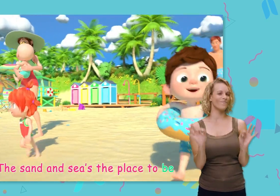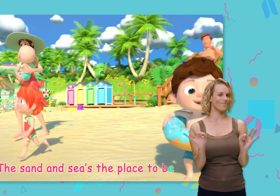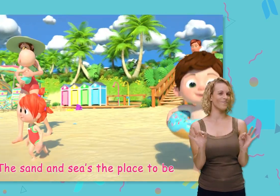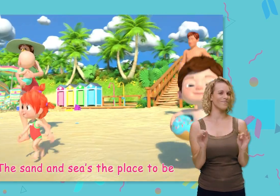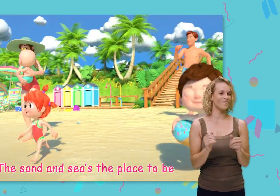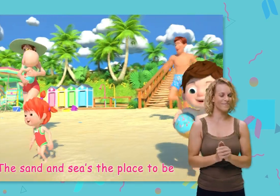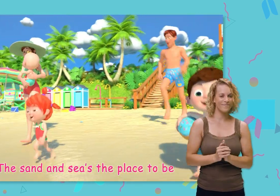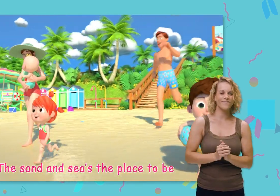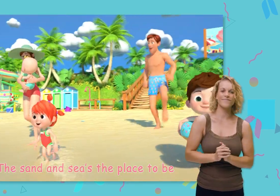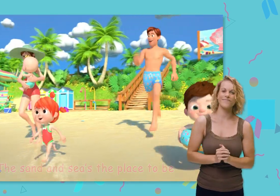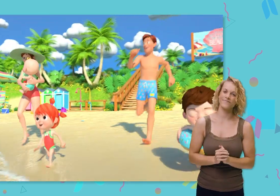be.